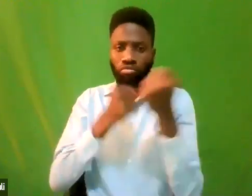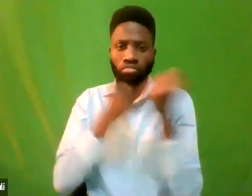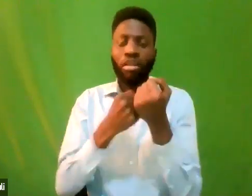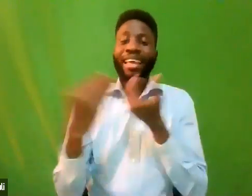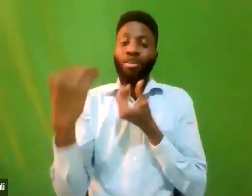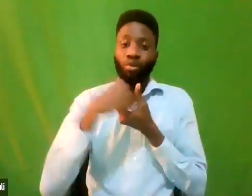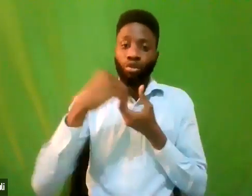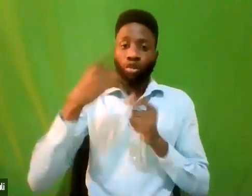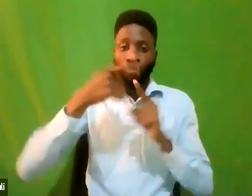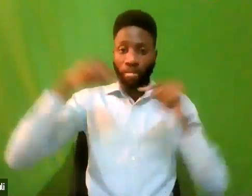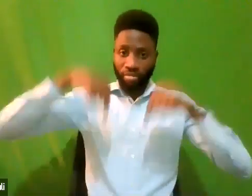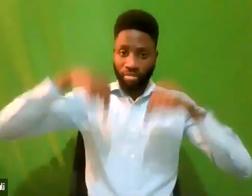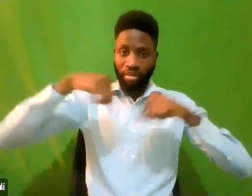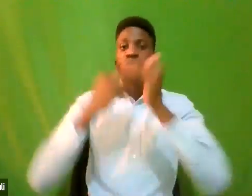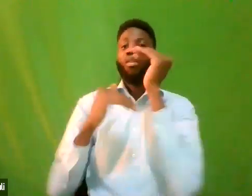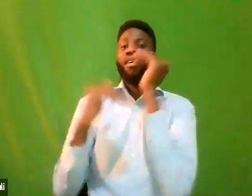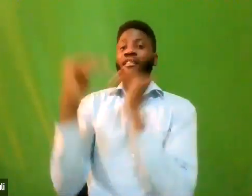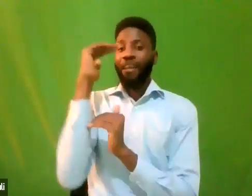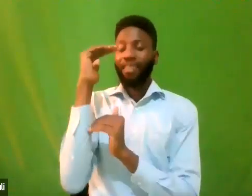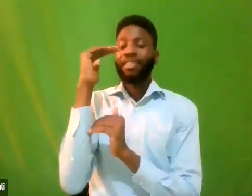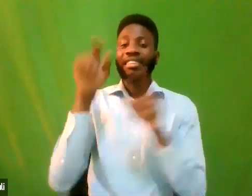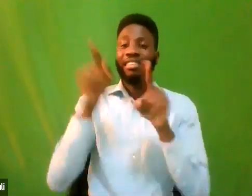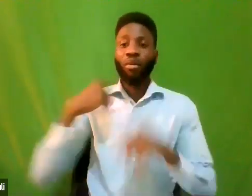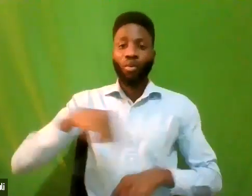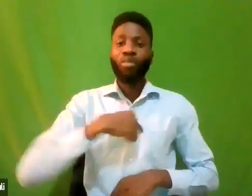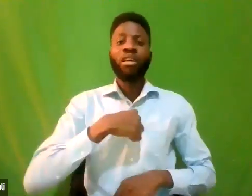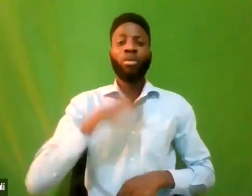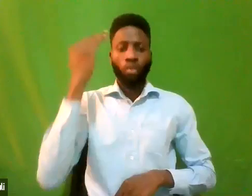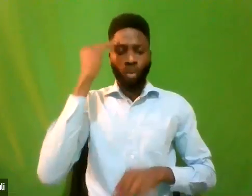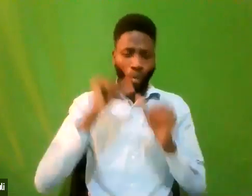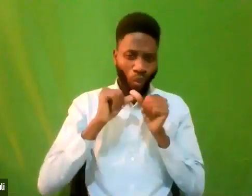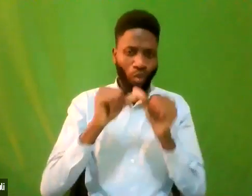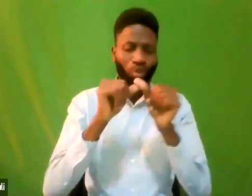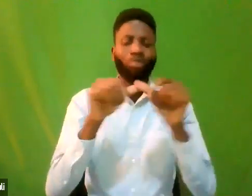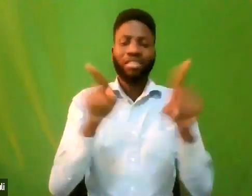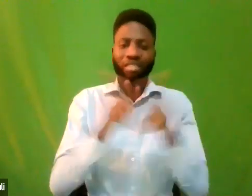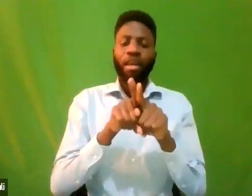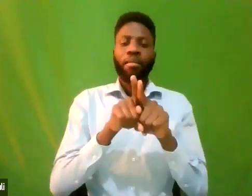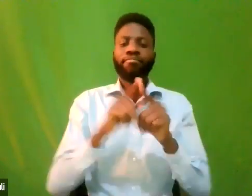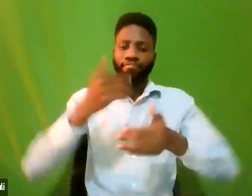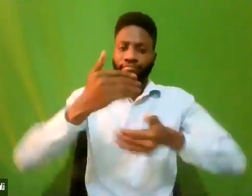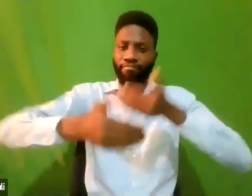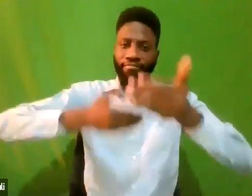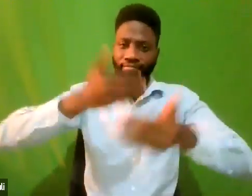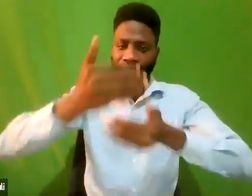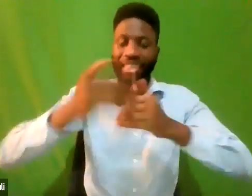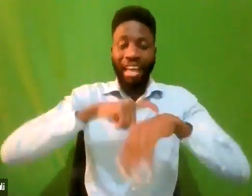from university. And we know that we will carry the torch forward as we move on from the program. So thank you,